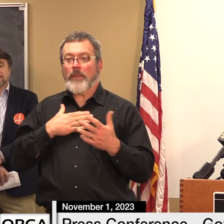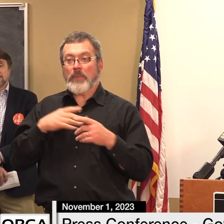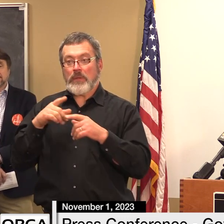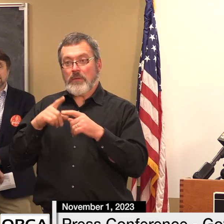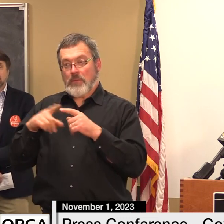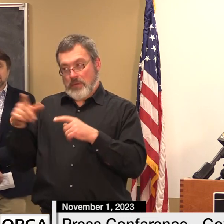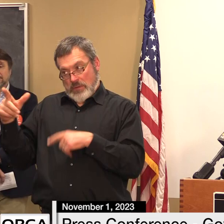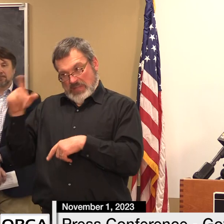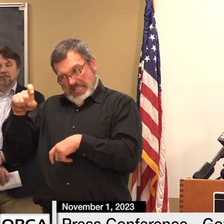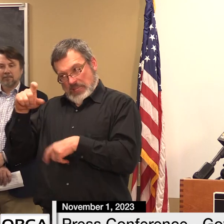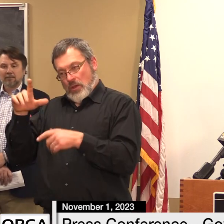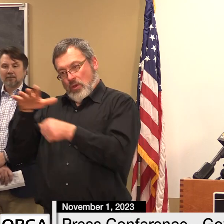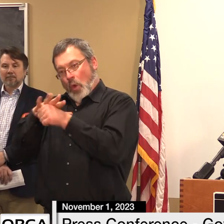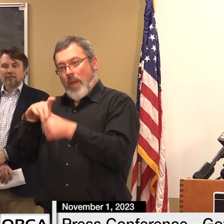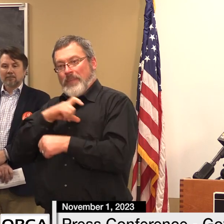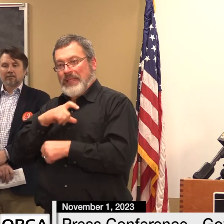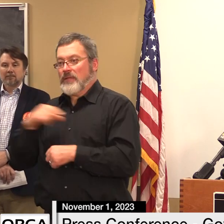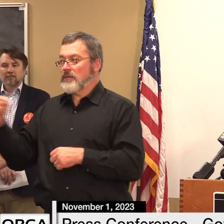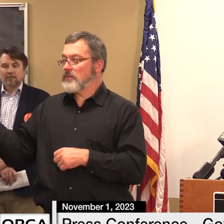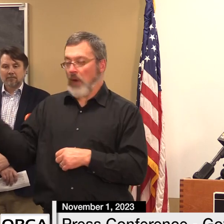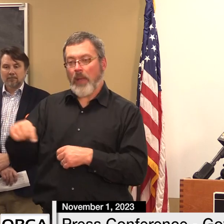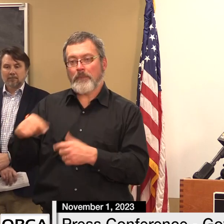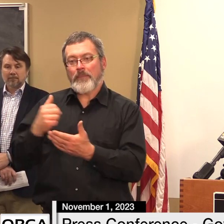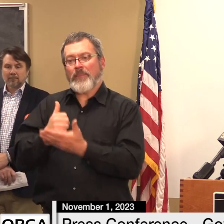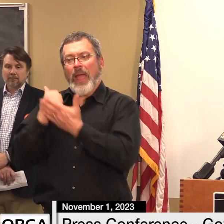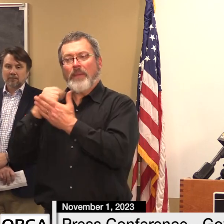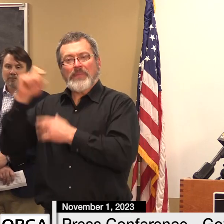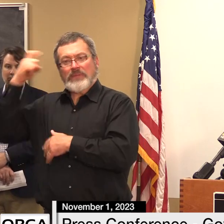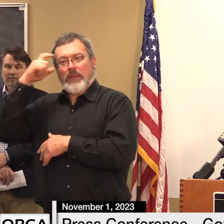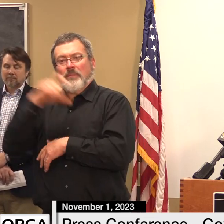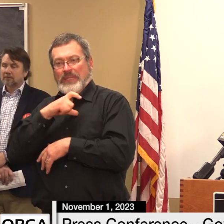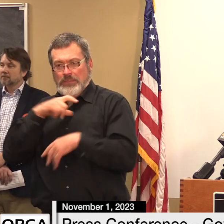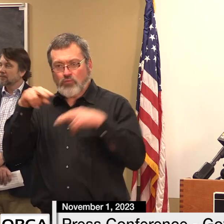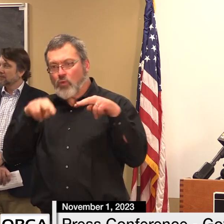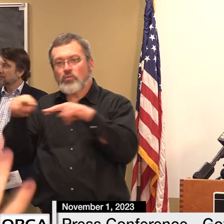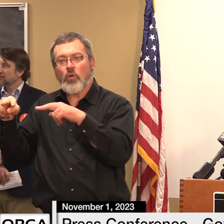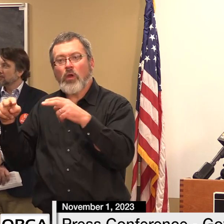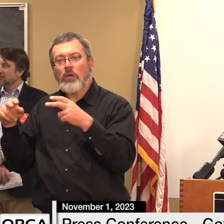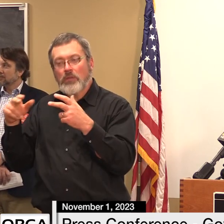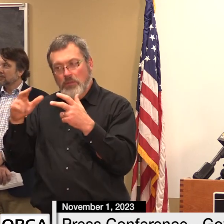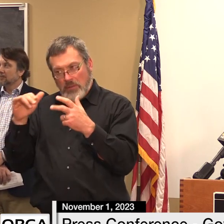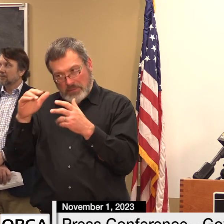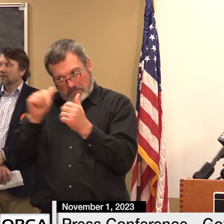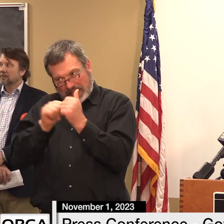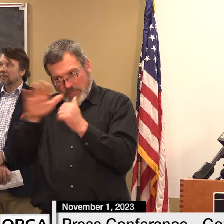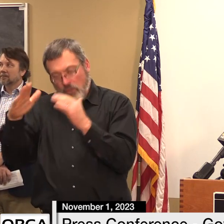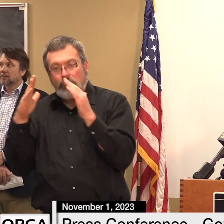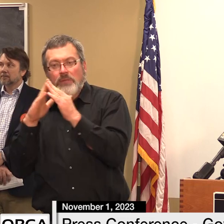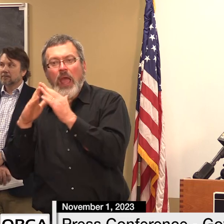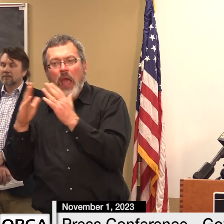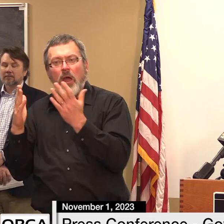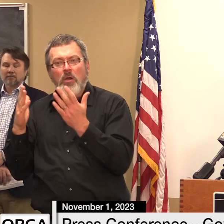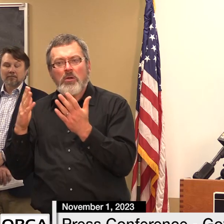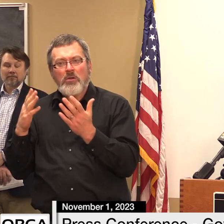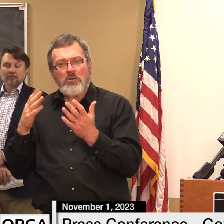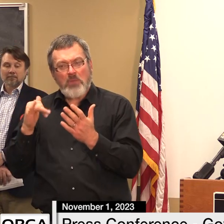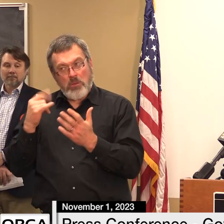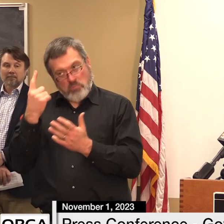help police the sections of the highway that fall within their geographic boundaries? That's one